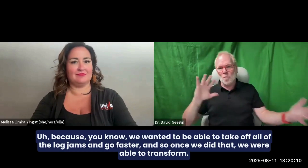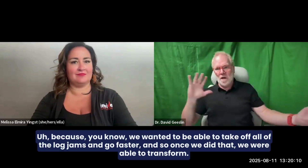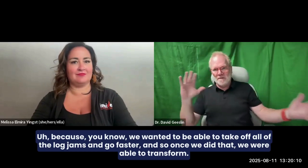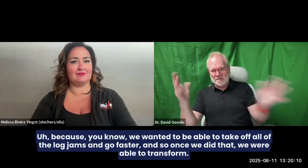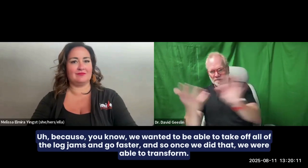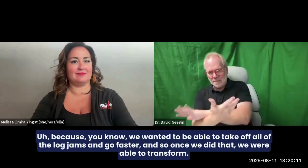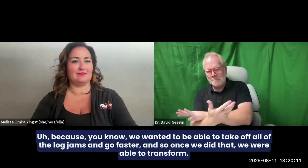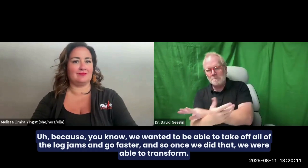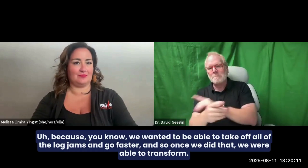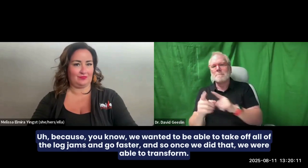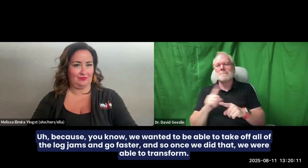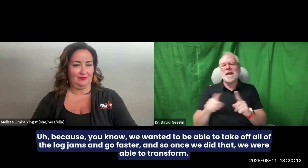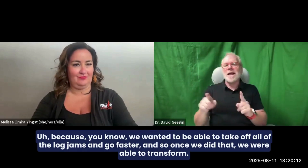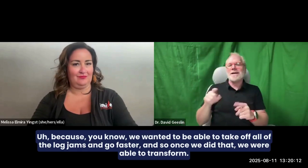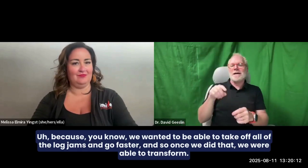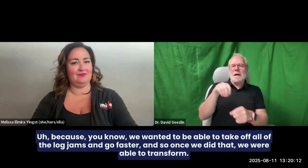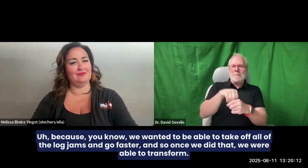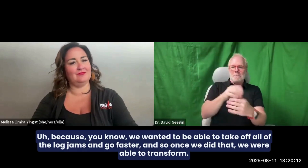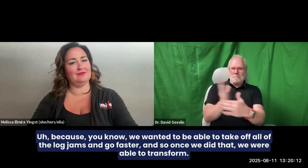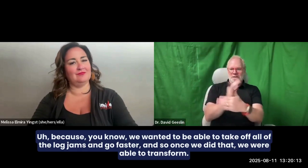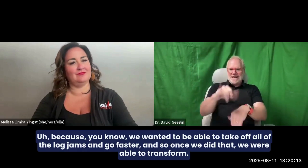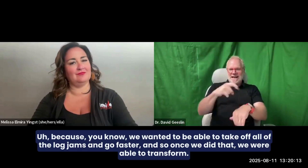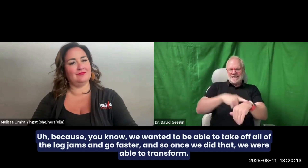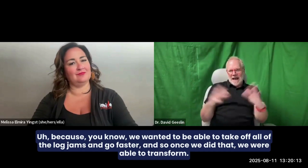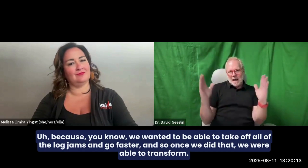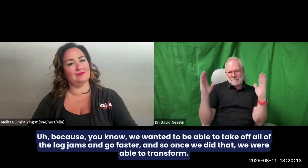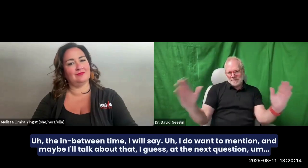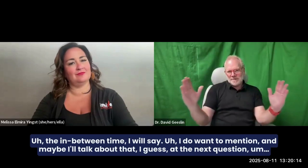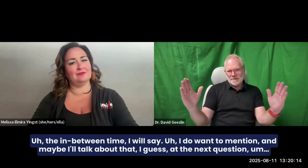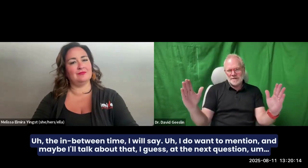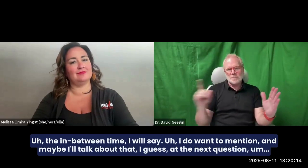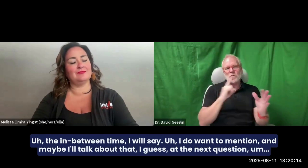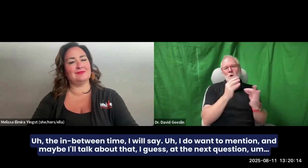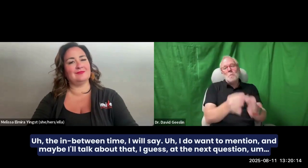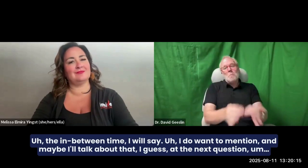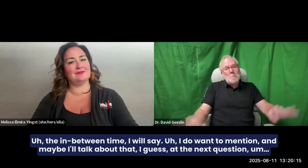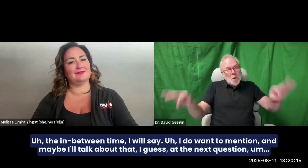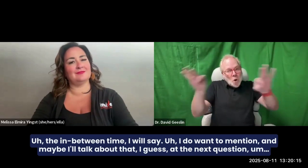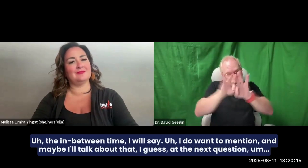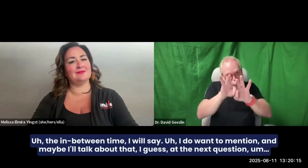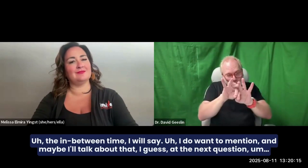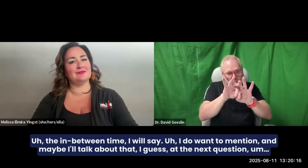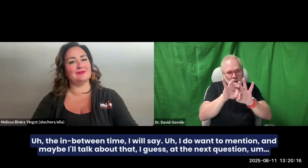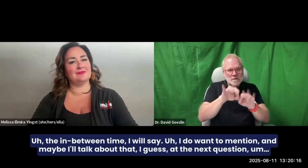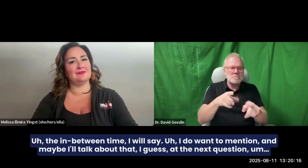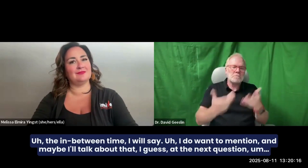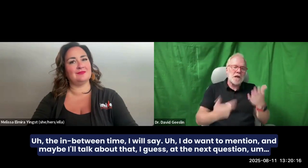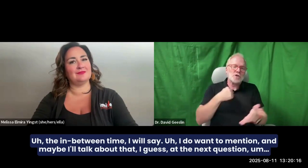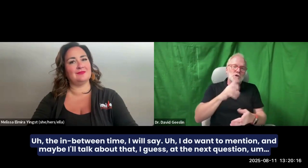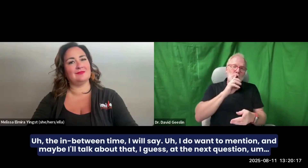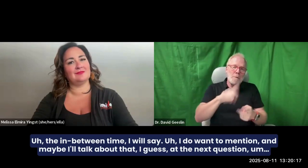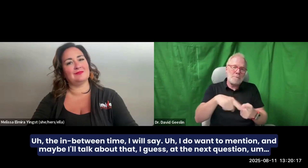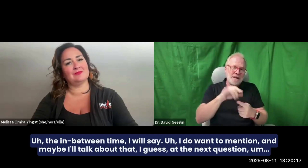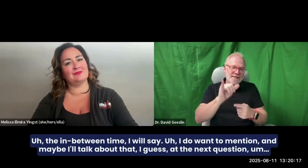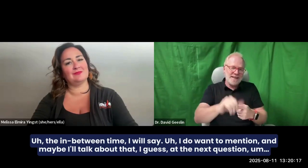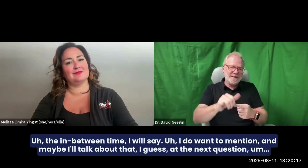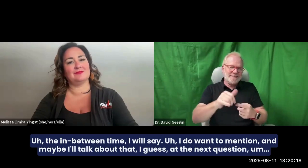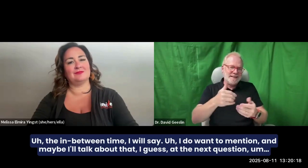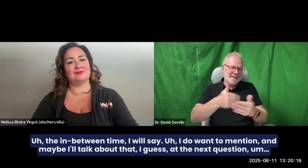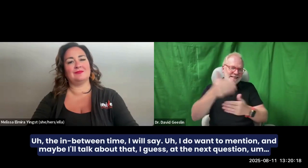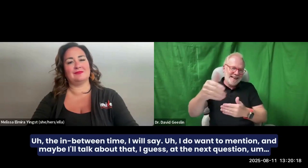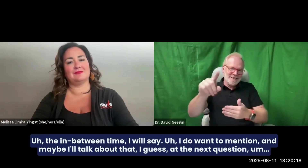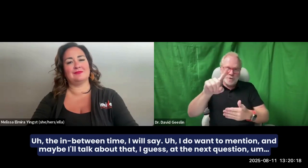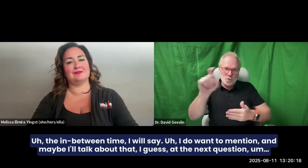go faster. And so once we did that, we were able to transform. The in between time, I will say, I do want to